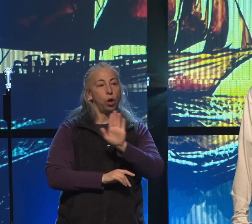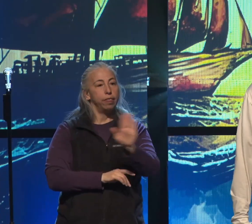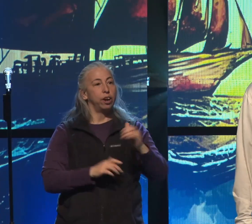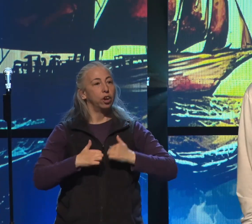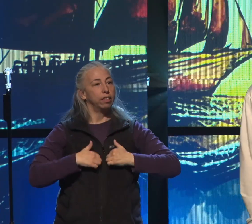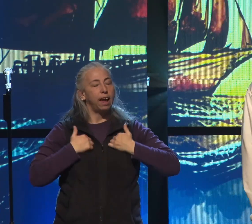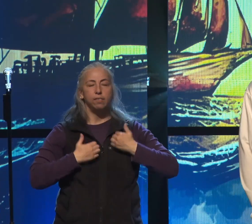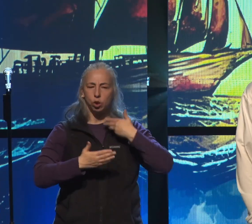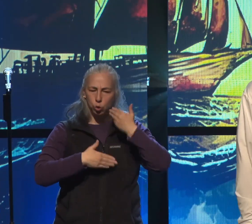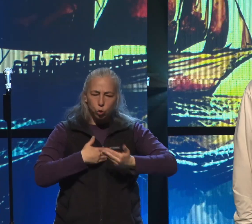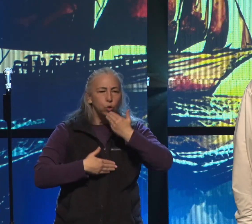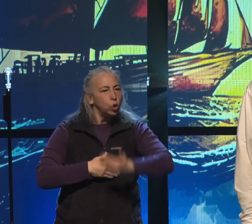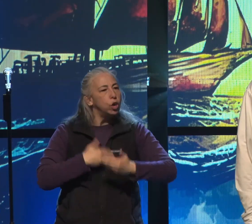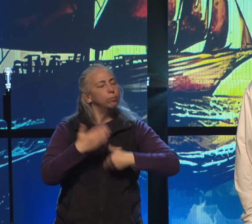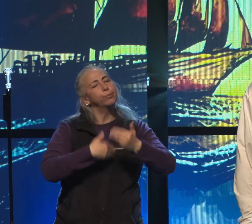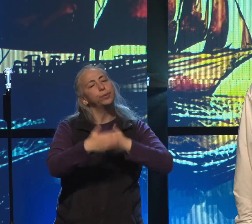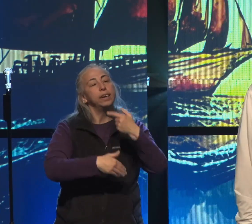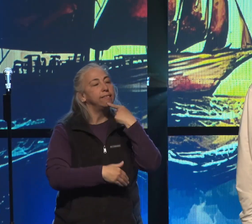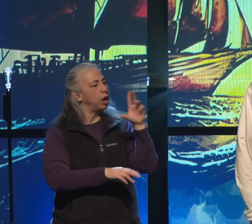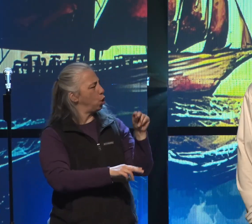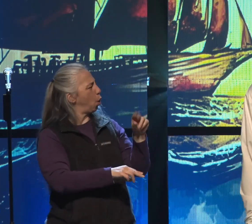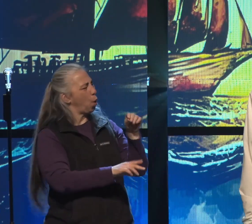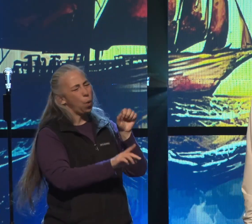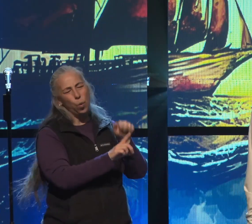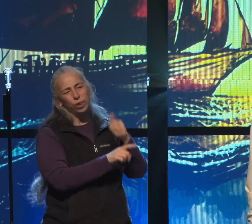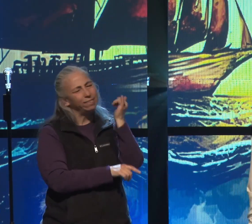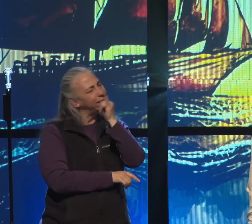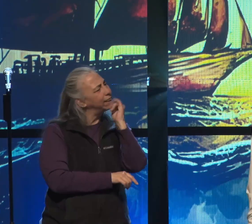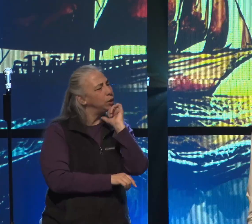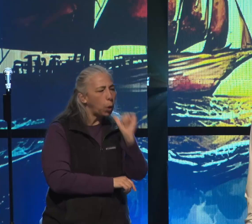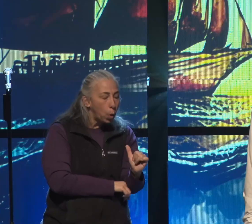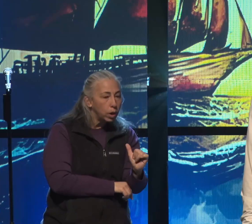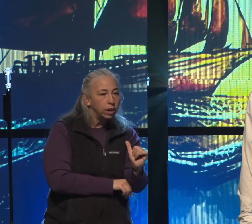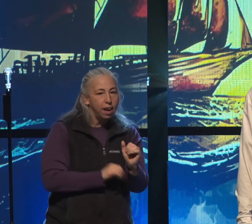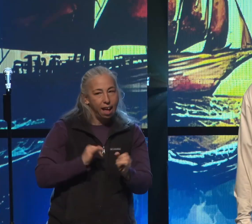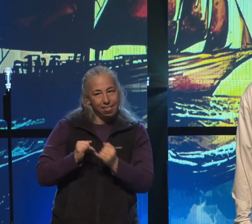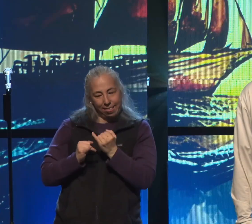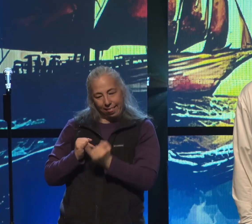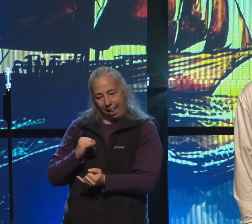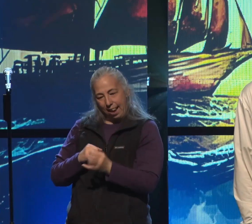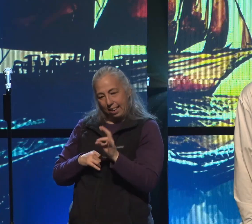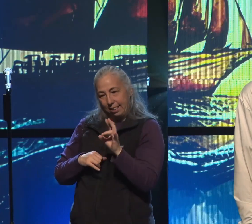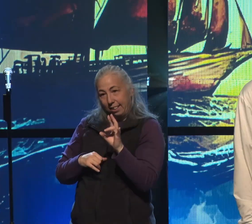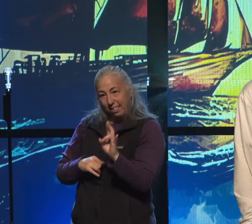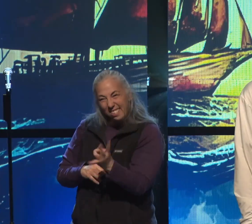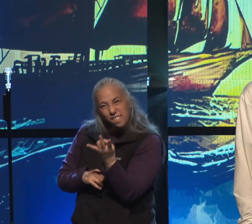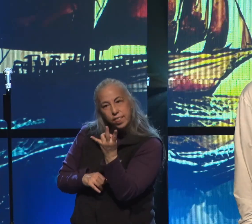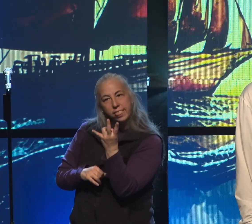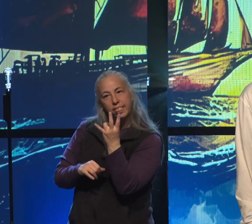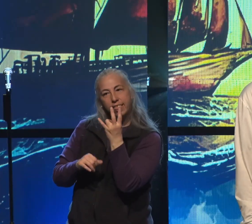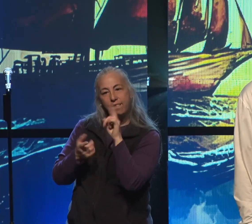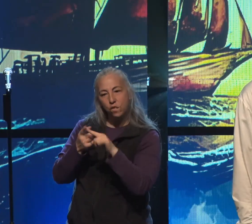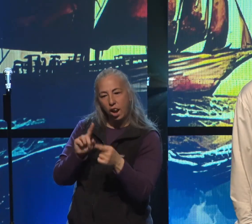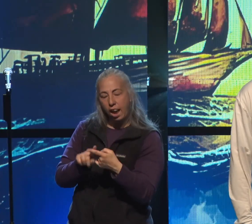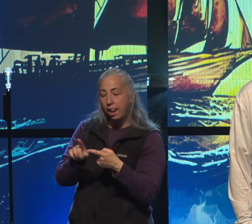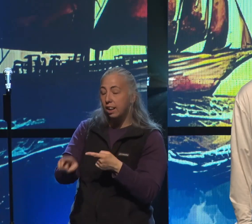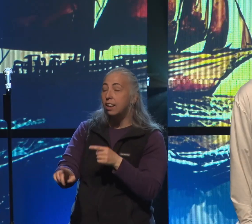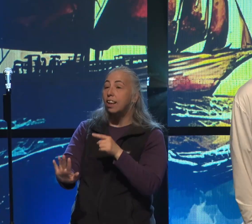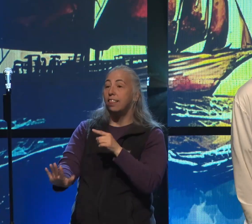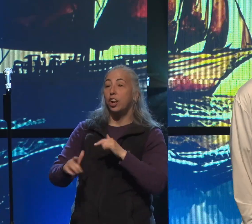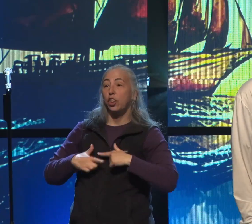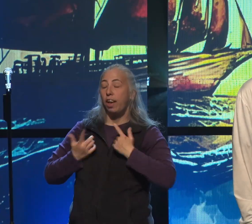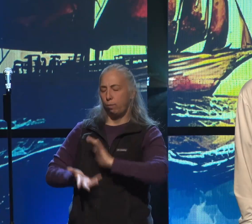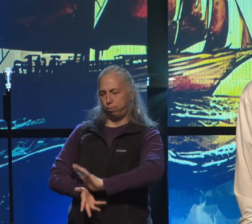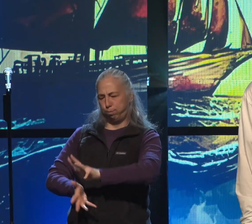moving in a good direction say, no, that's foolish, don't do that. And they're going to go to that 1/7 friend whose life is an absolute